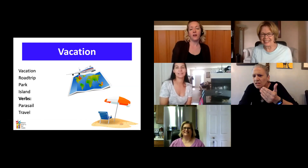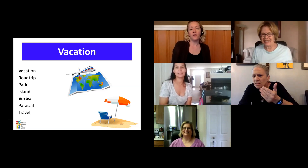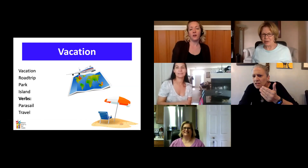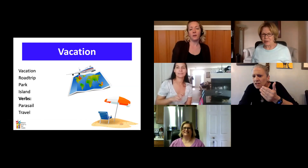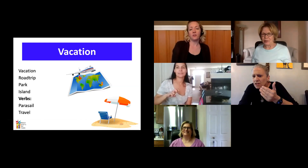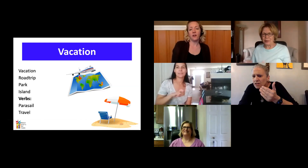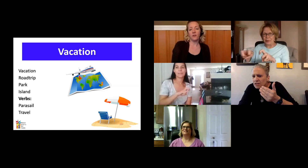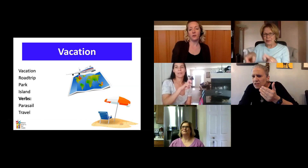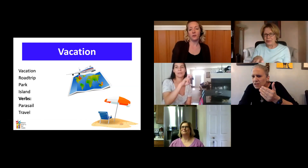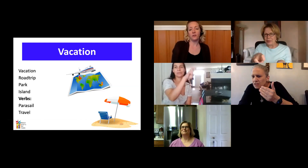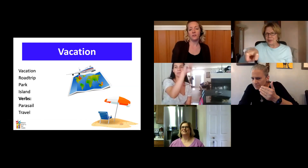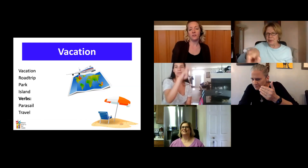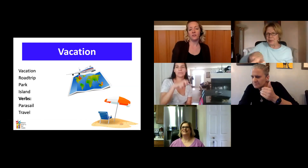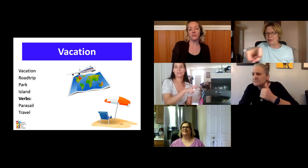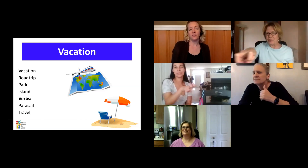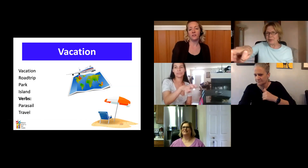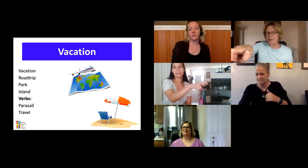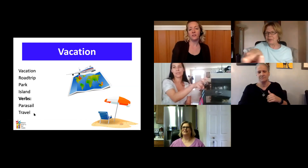travel?